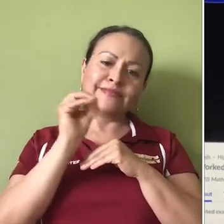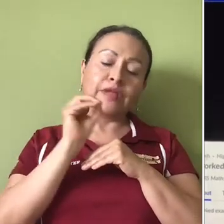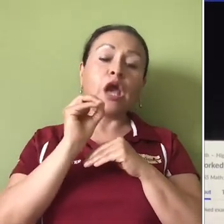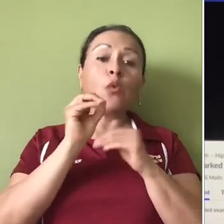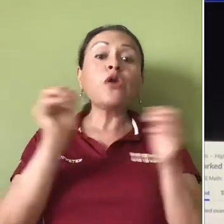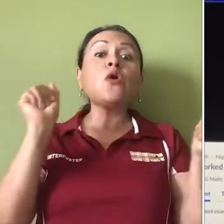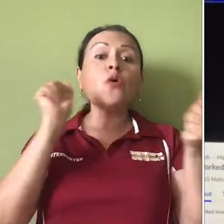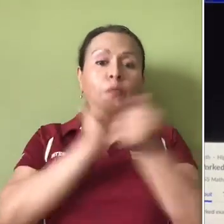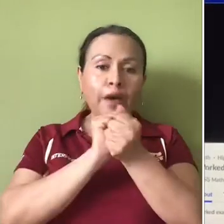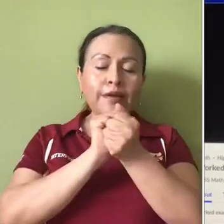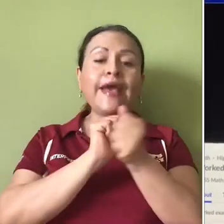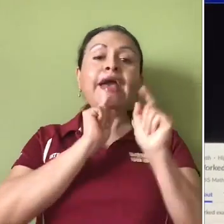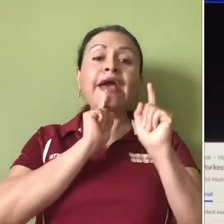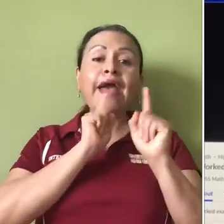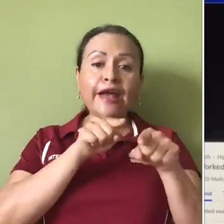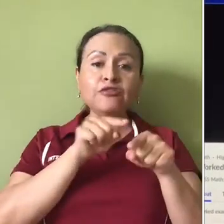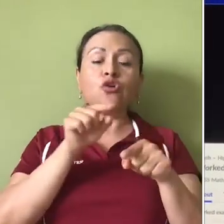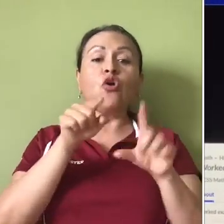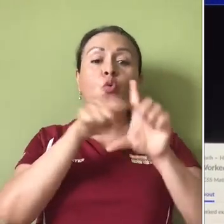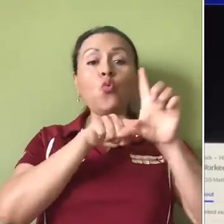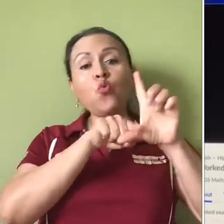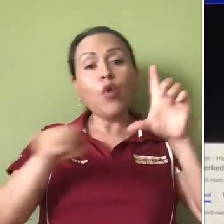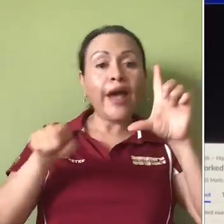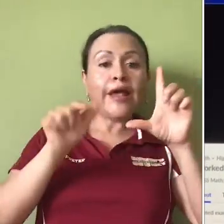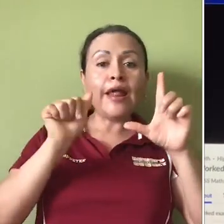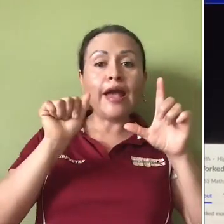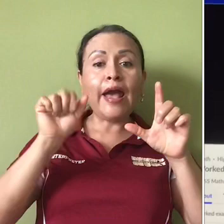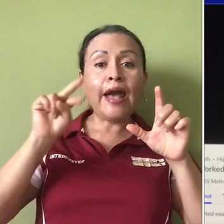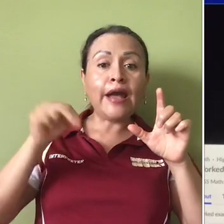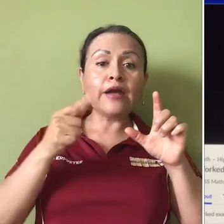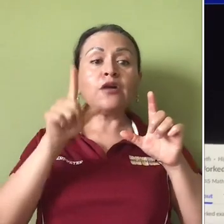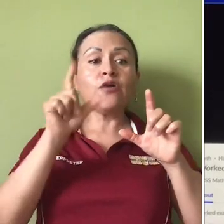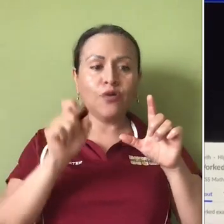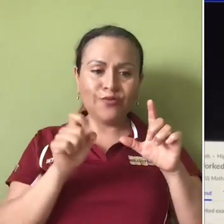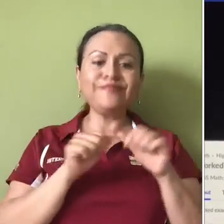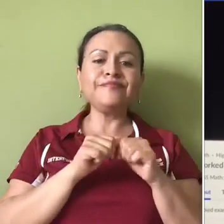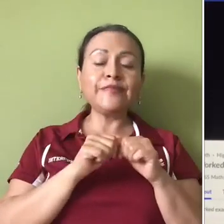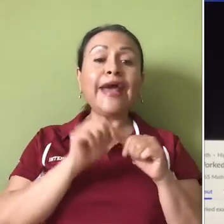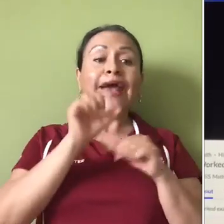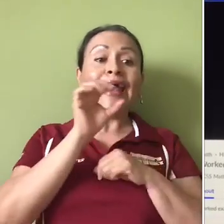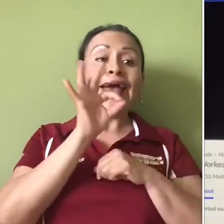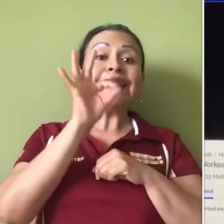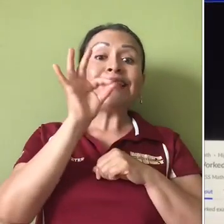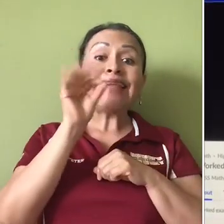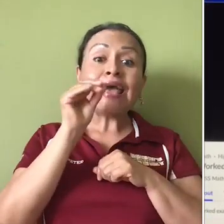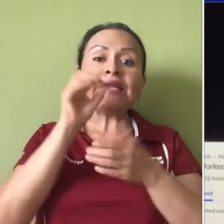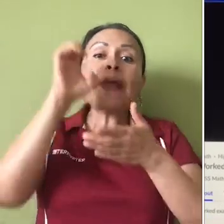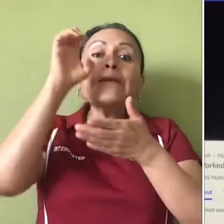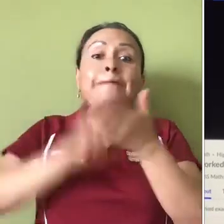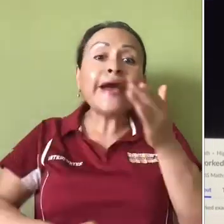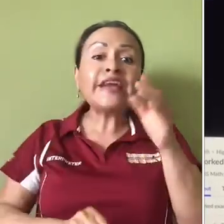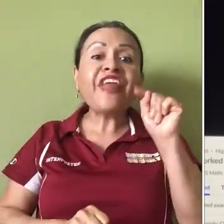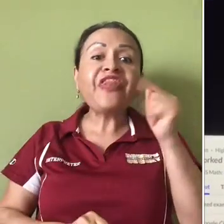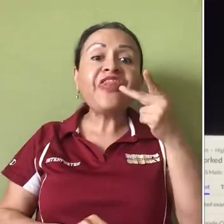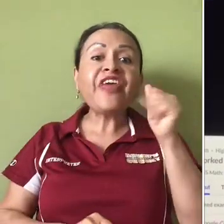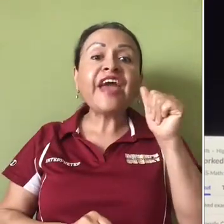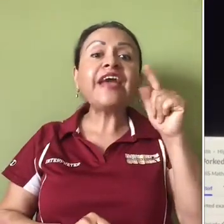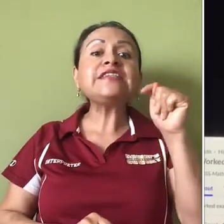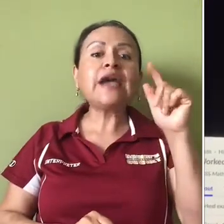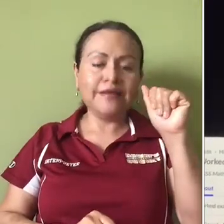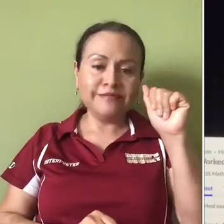combine them, you get a right angle. So you could call this one, its measure is going to be 90 minus theta. And now we